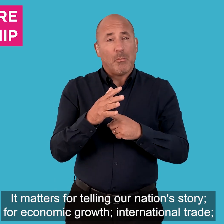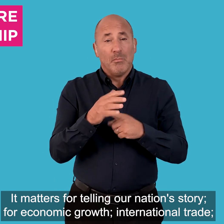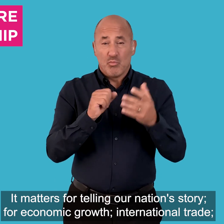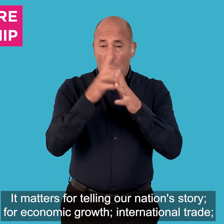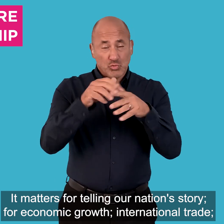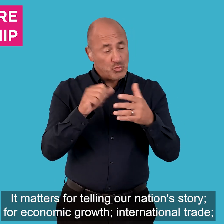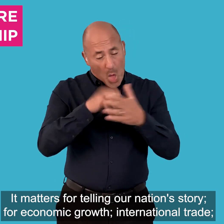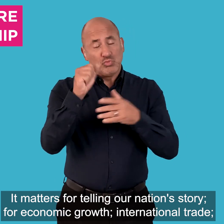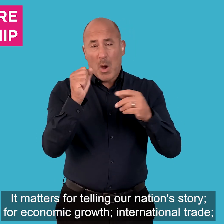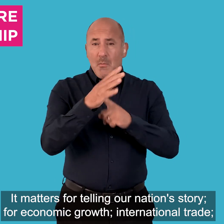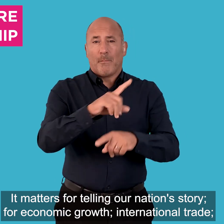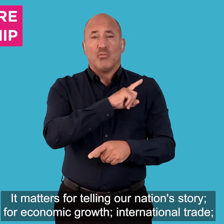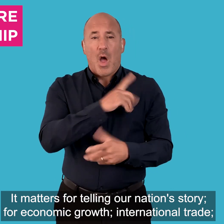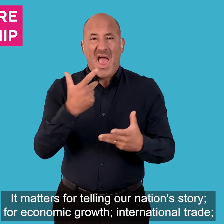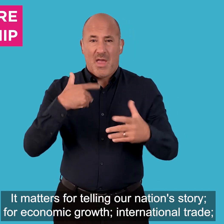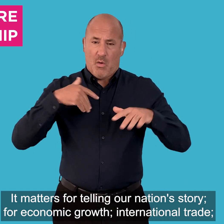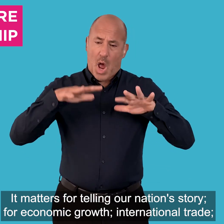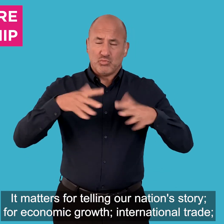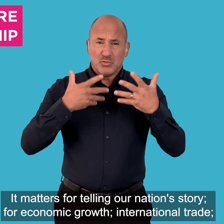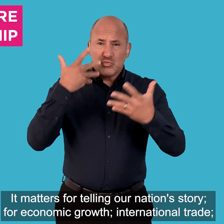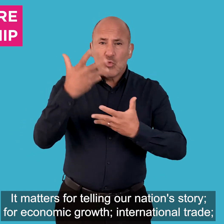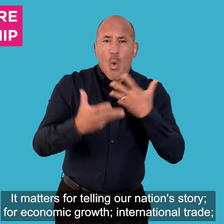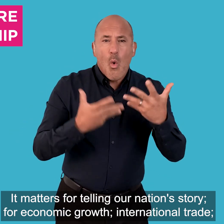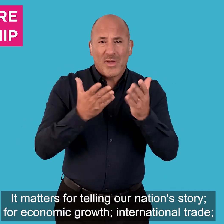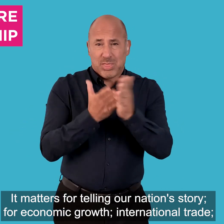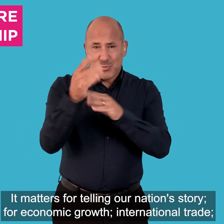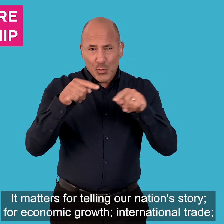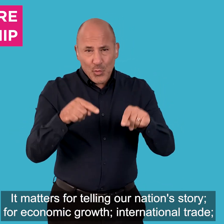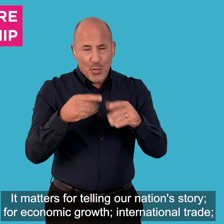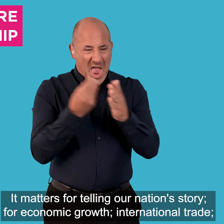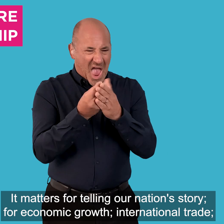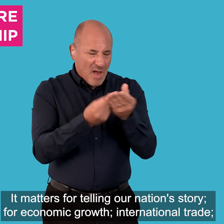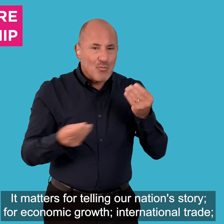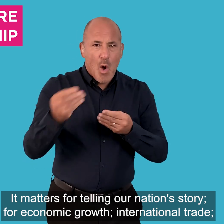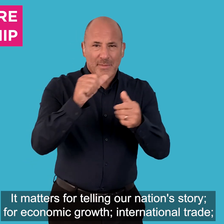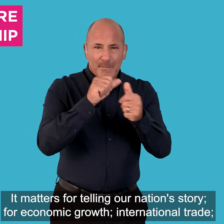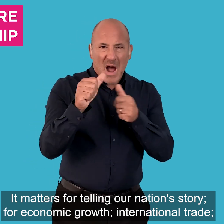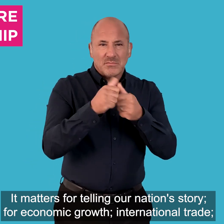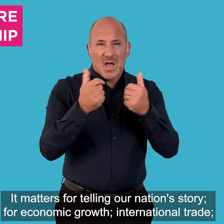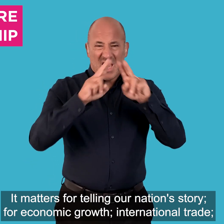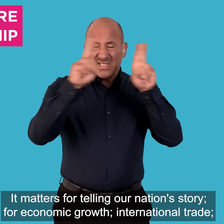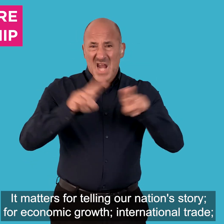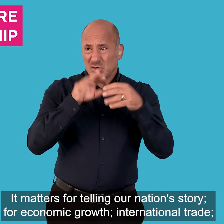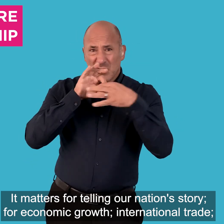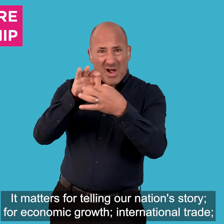It matters for telling our nation's story for economic growth, international trade,